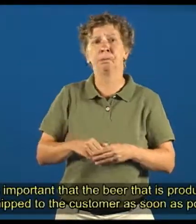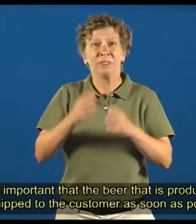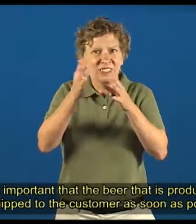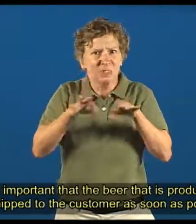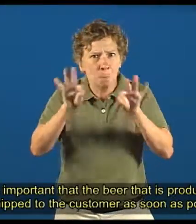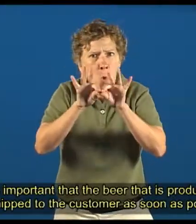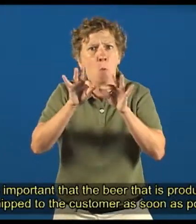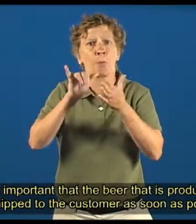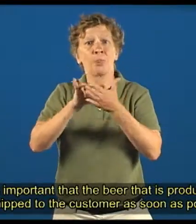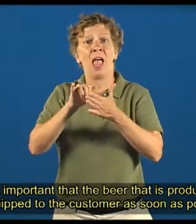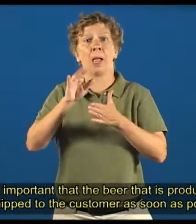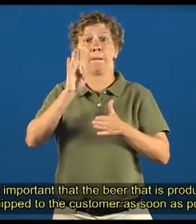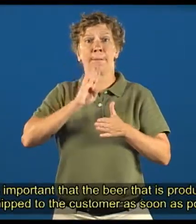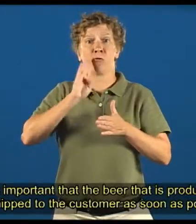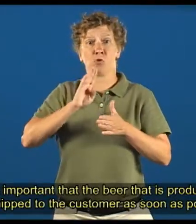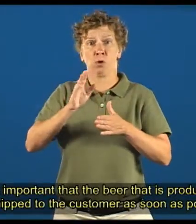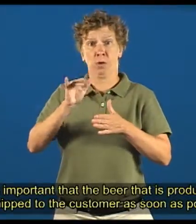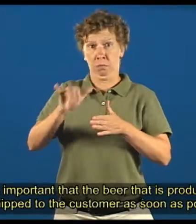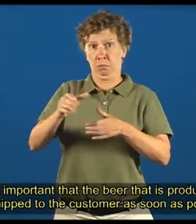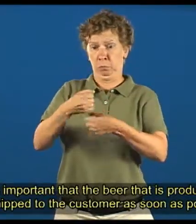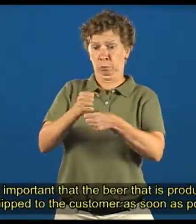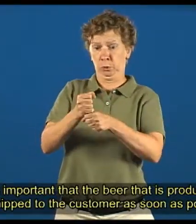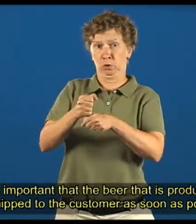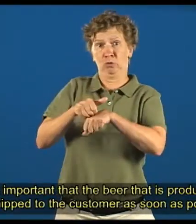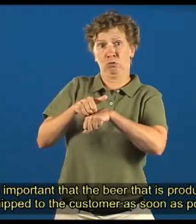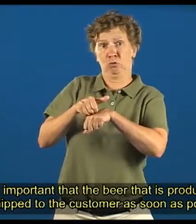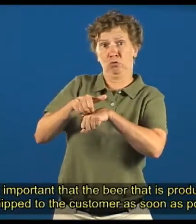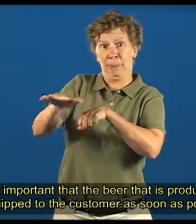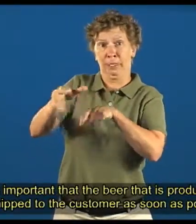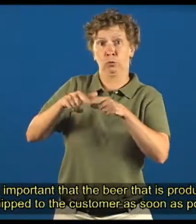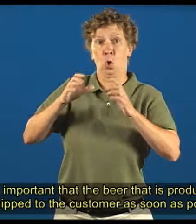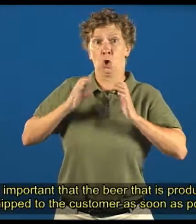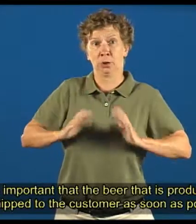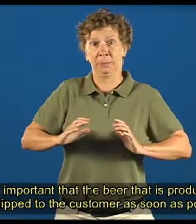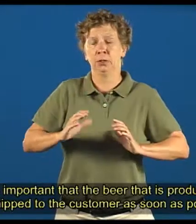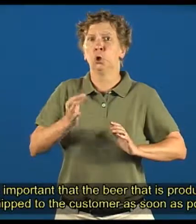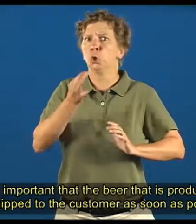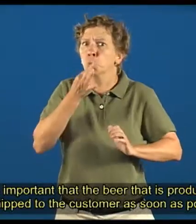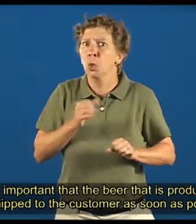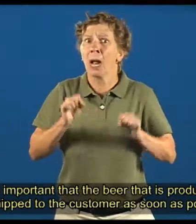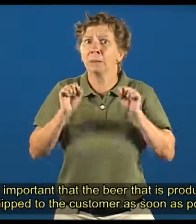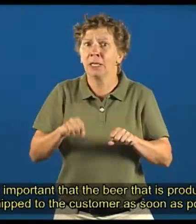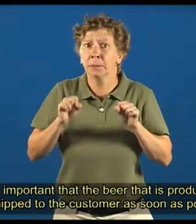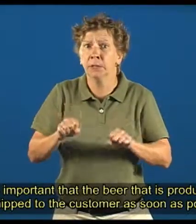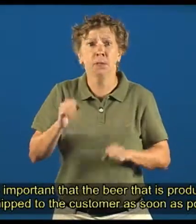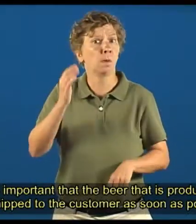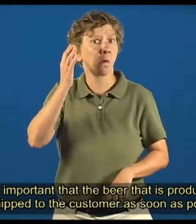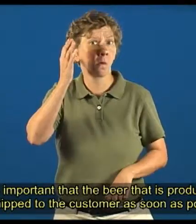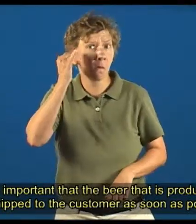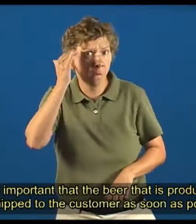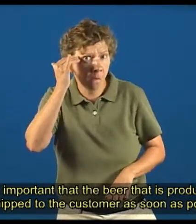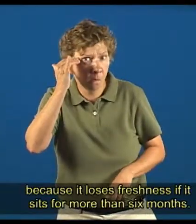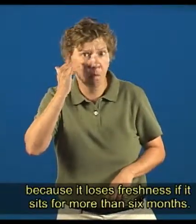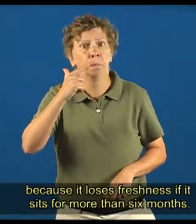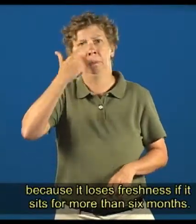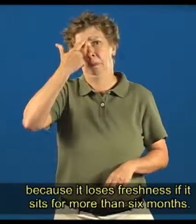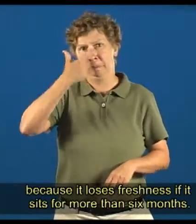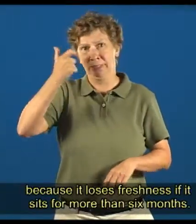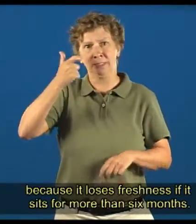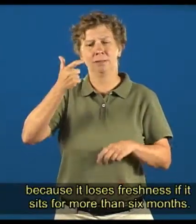It is important that the beer that is produced be shipped to the customer as soon as possible, because it loses